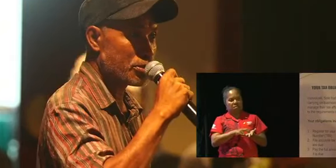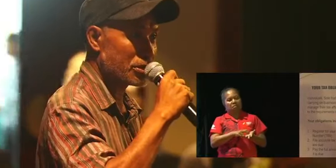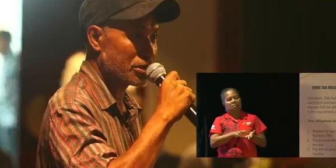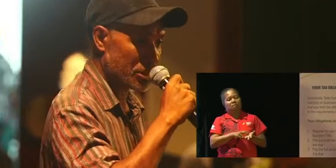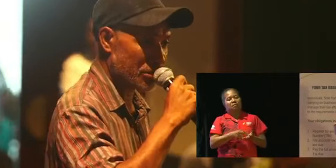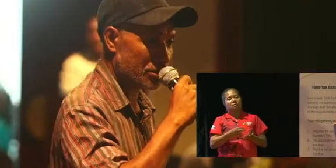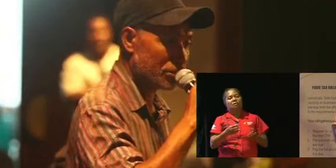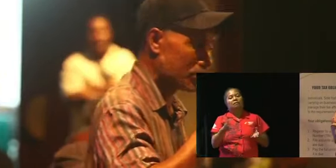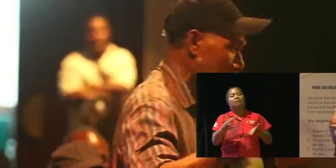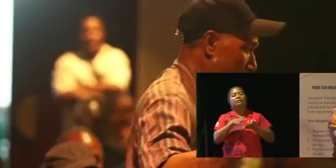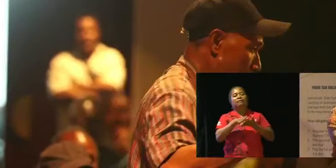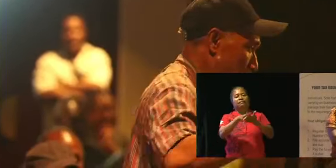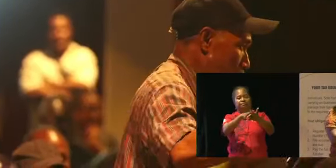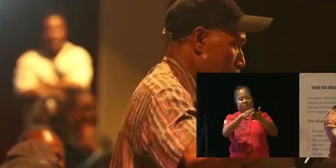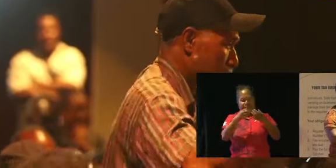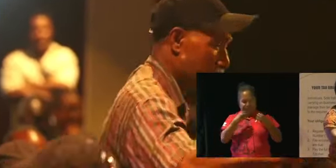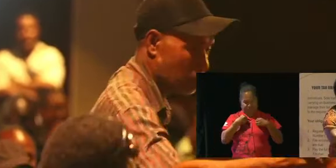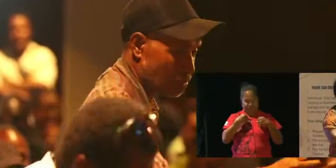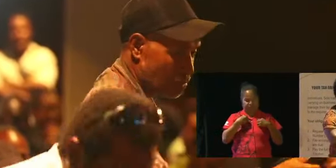business community. Thank you.